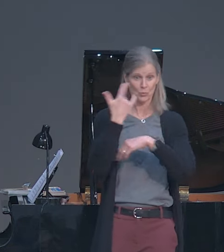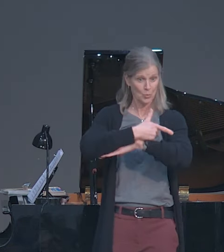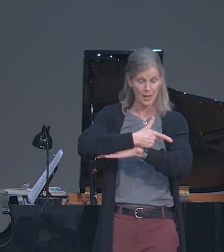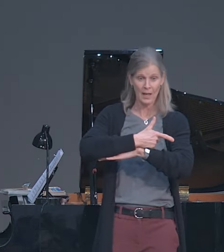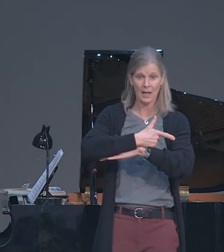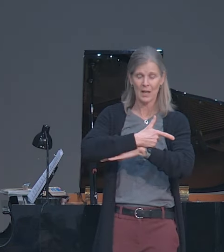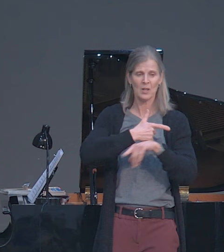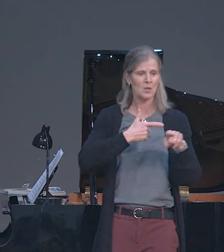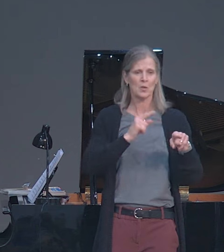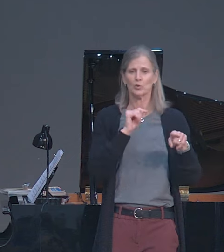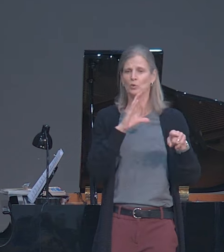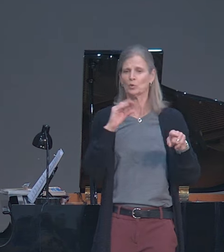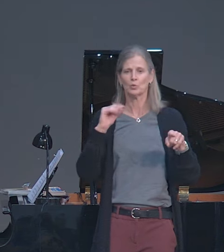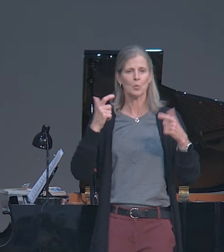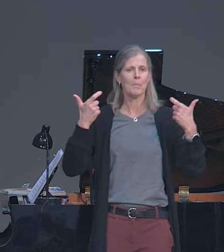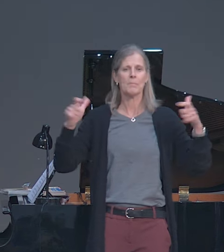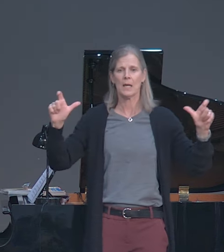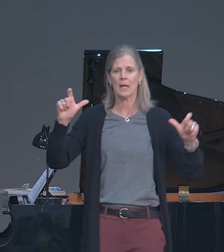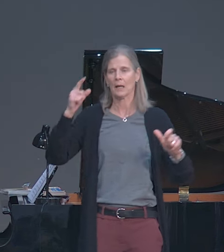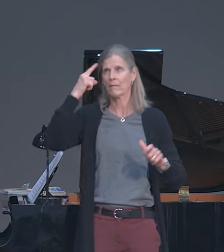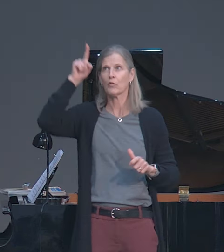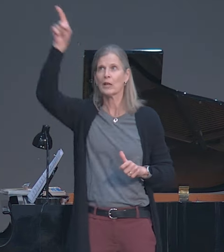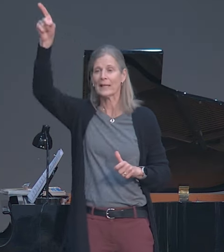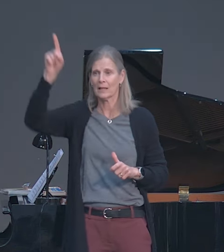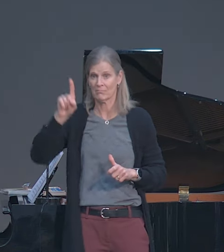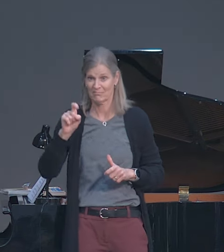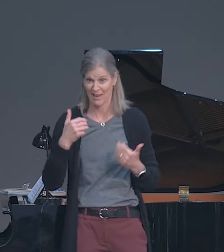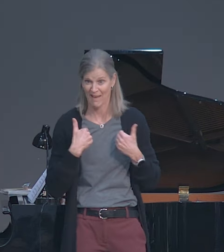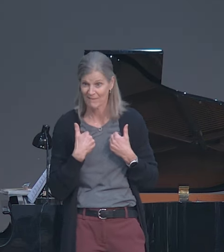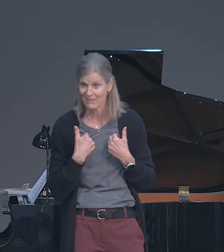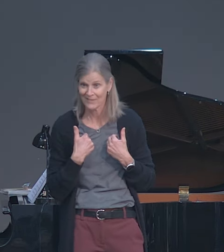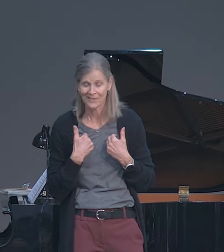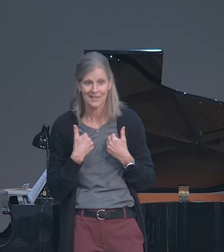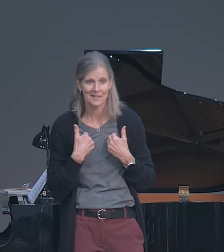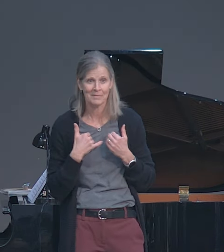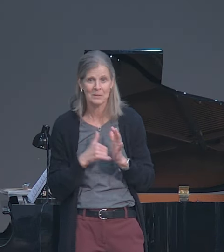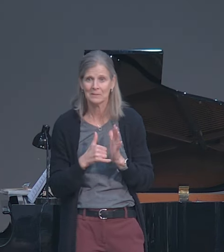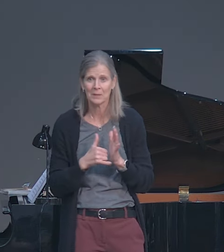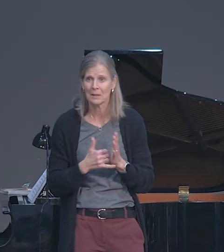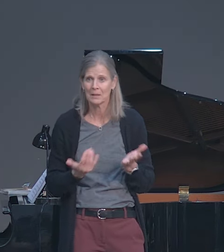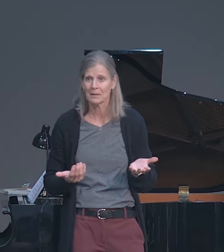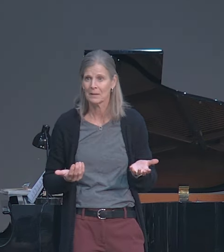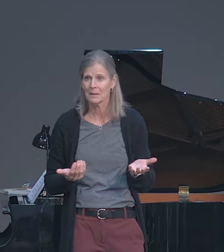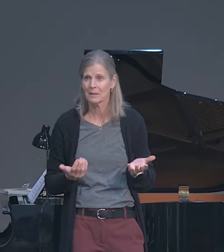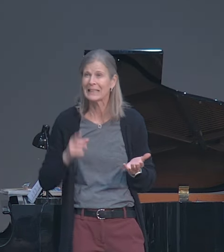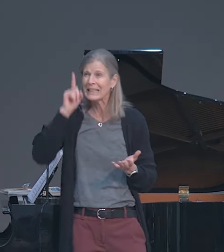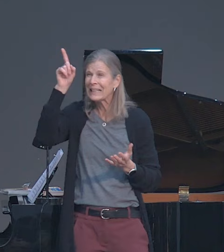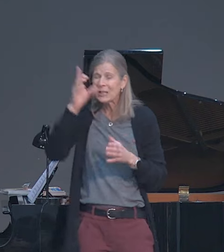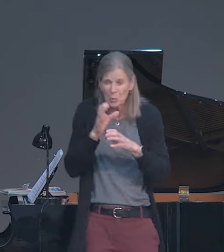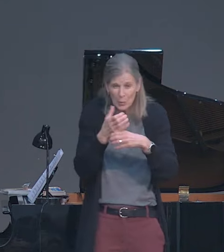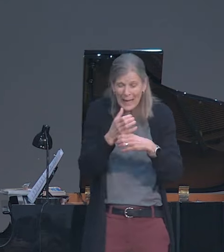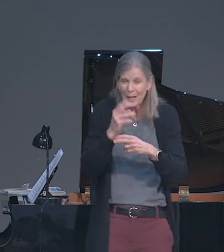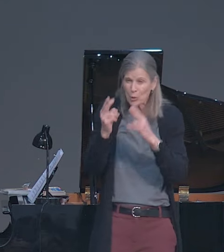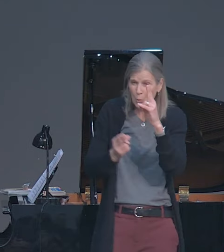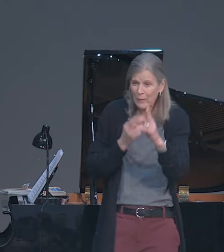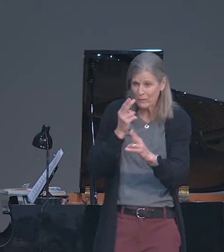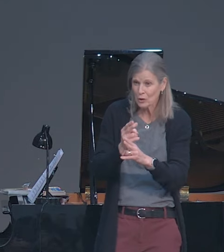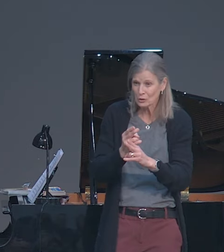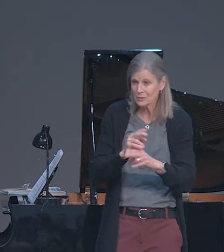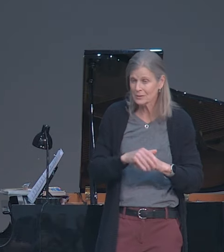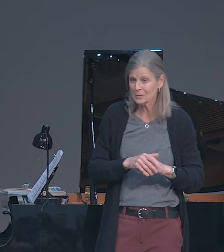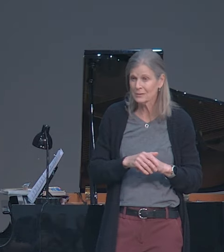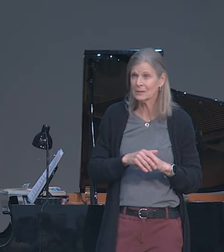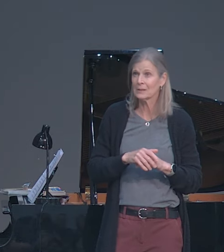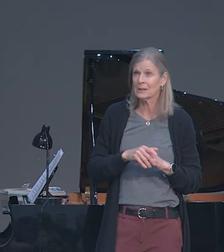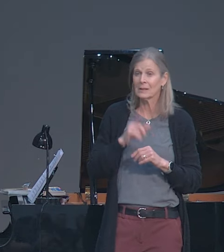is too big for him to handle? I mean, he created the universe.